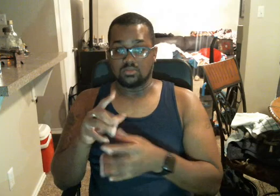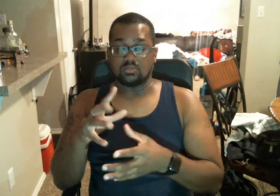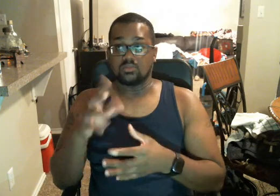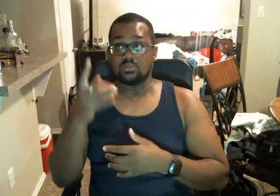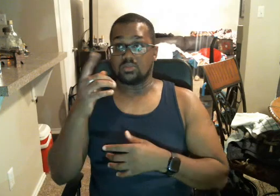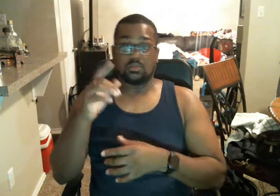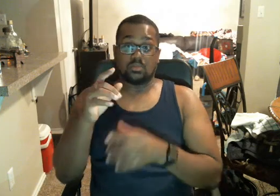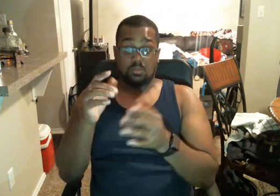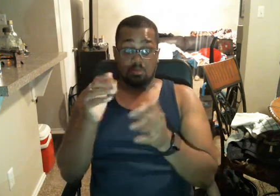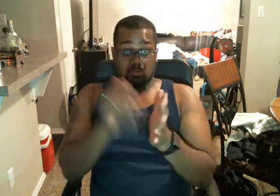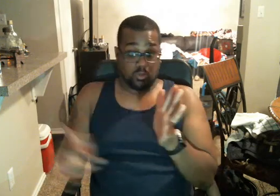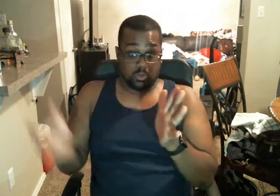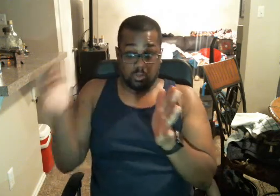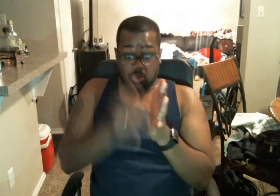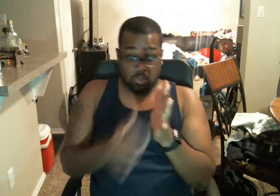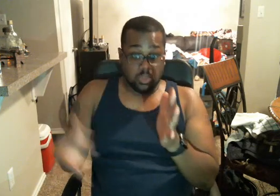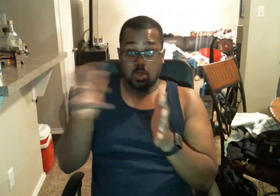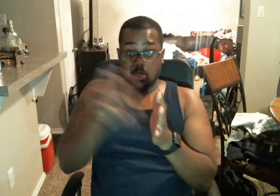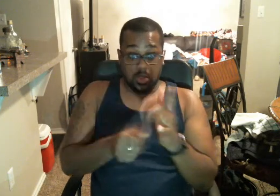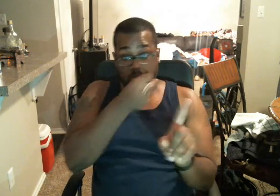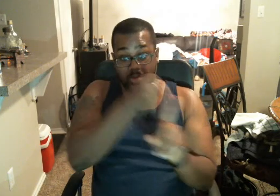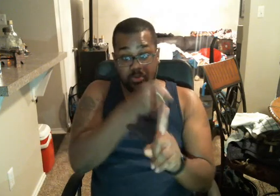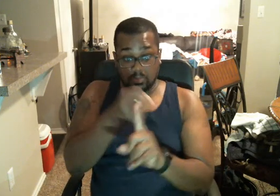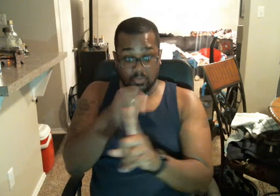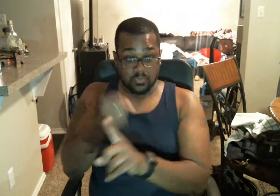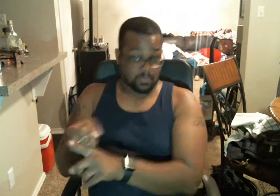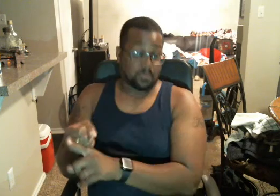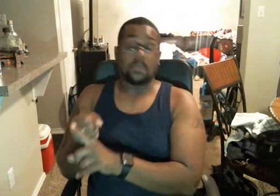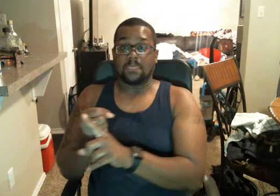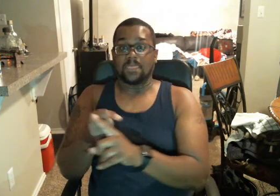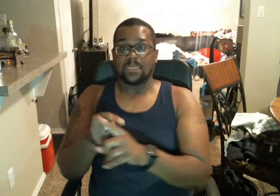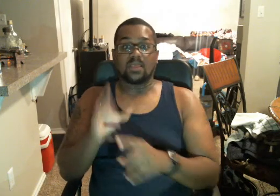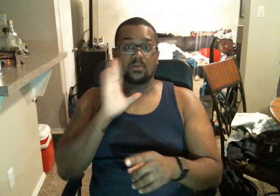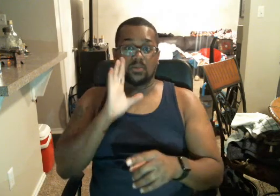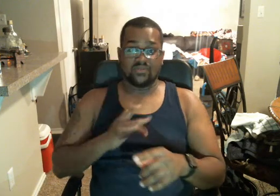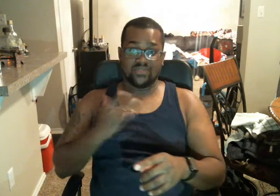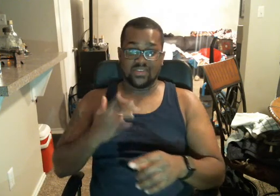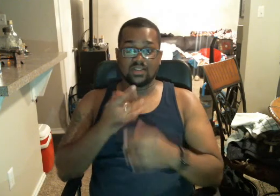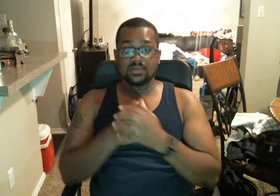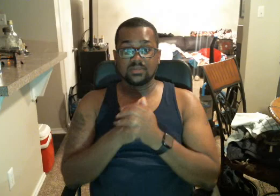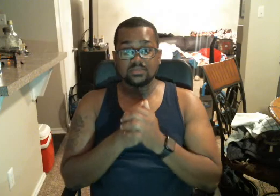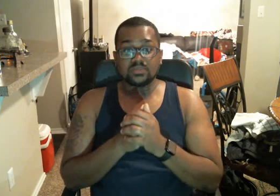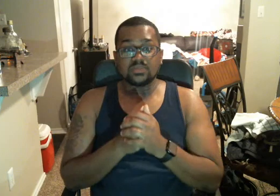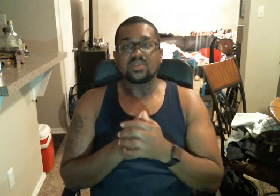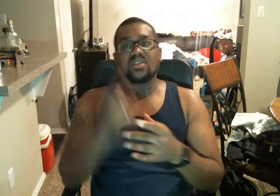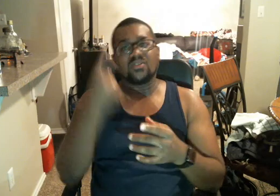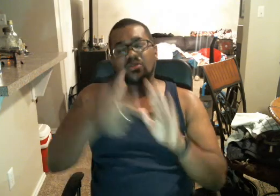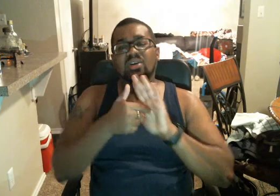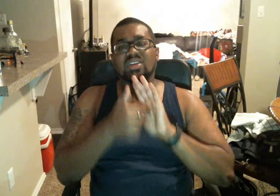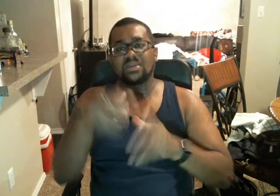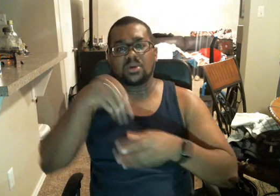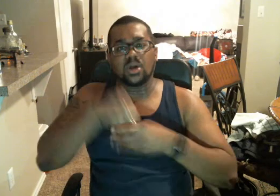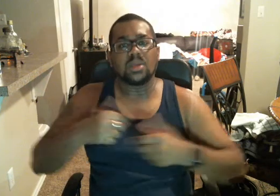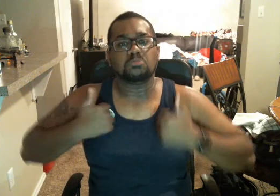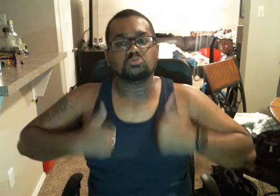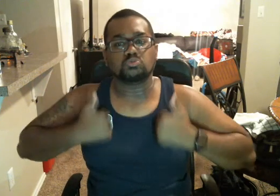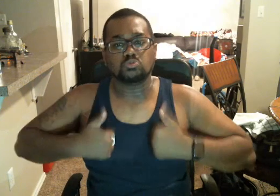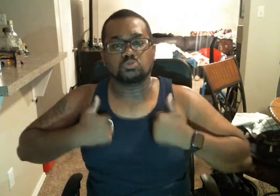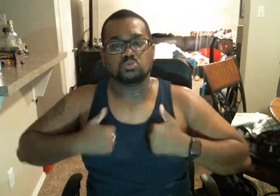good. And you think, wow, the water's warm. It feels good. I'm not a bath guy, by the way, just so you know. I'm not. So I don't want to be perceived